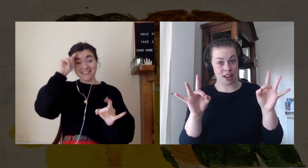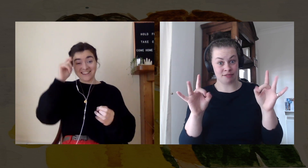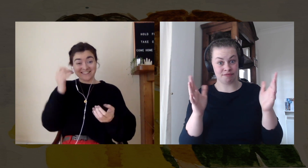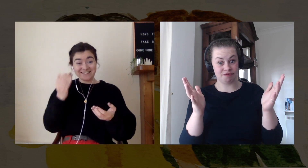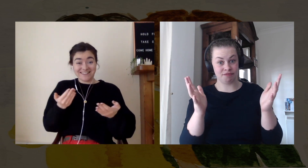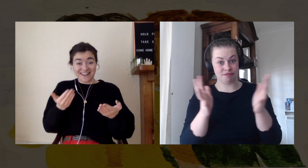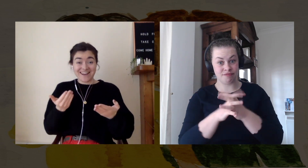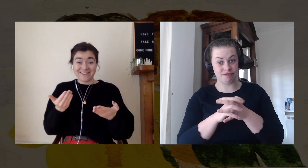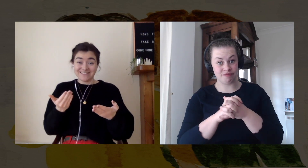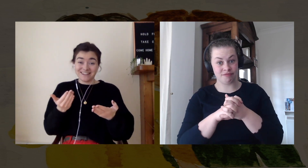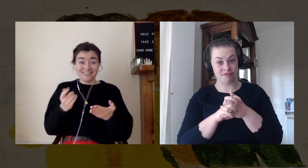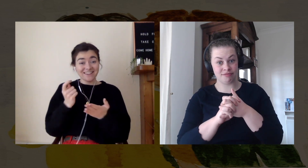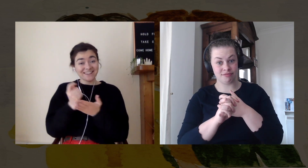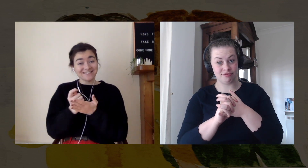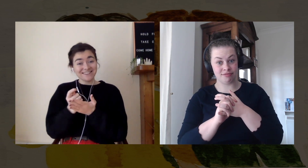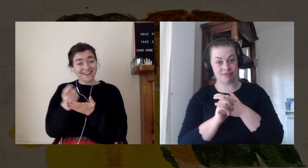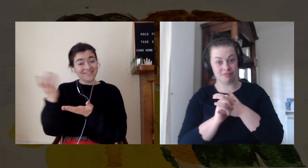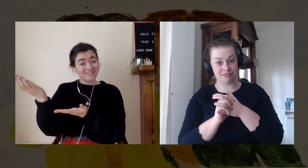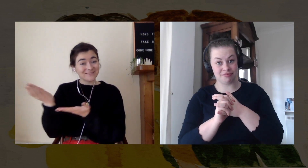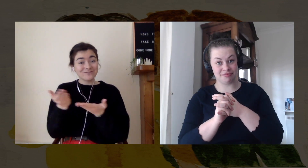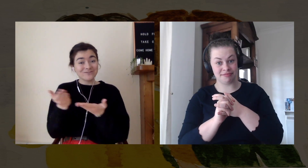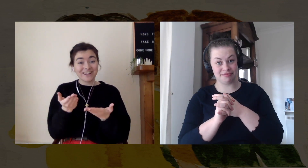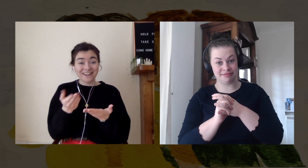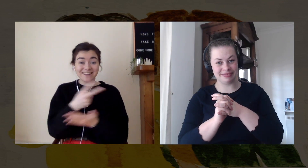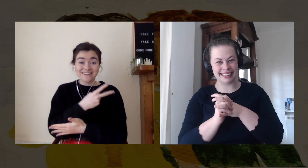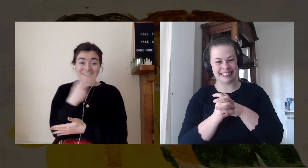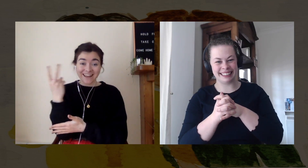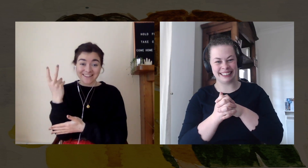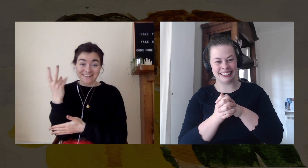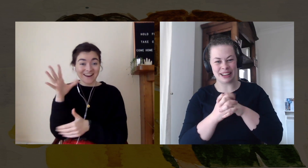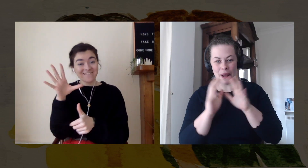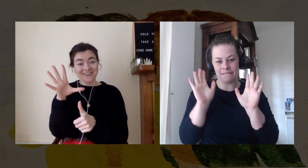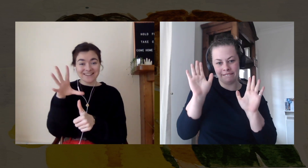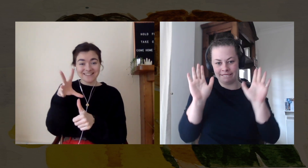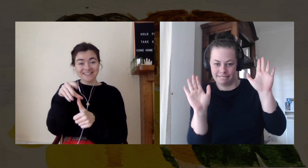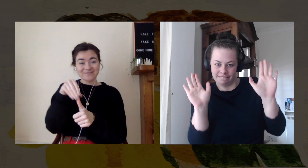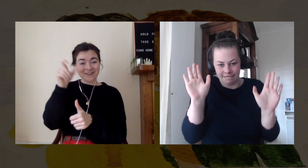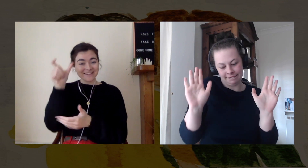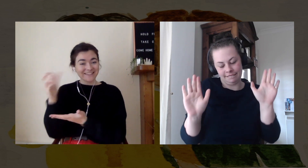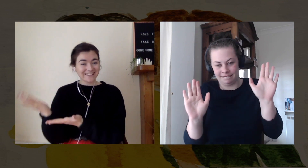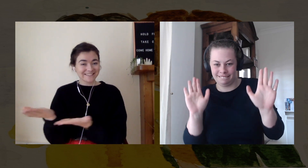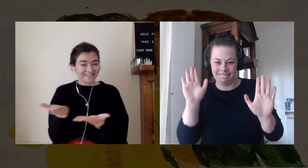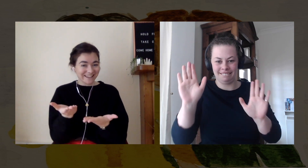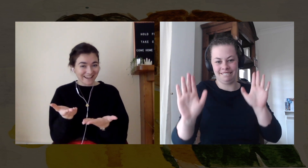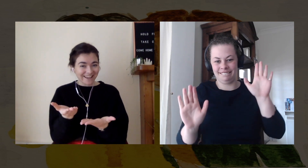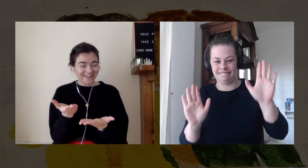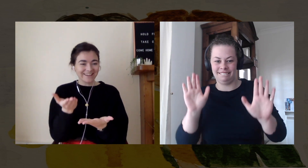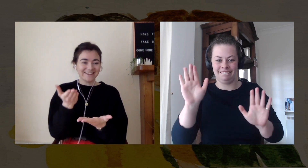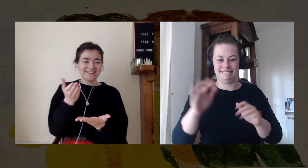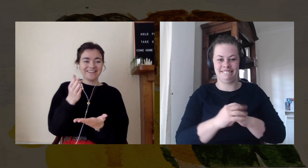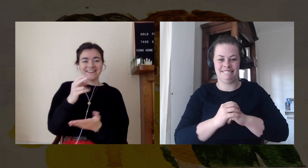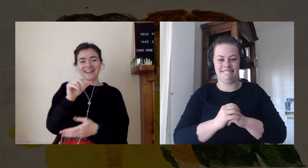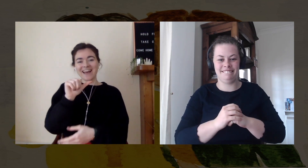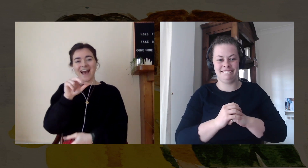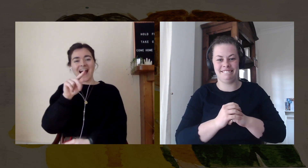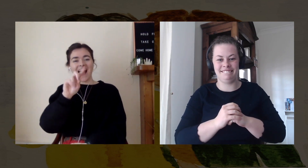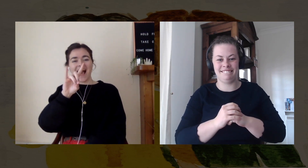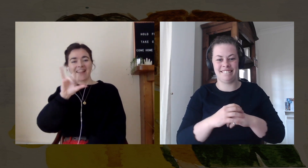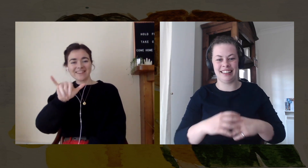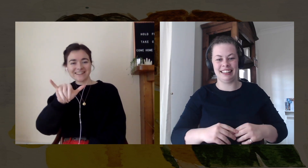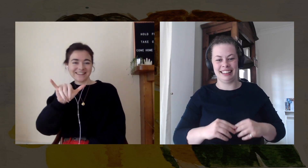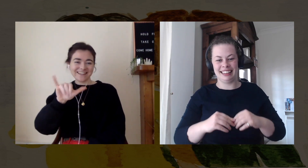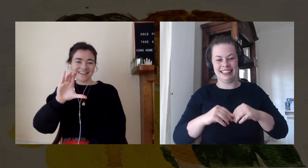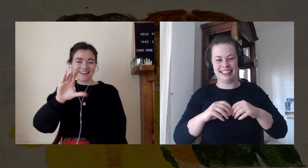sensei, big brother to all Mostly interpreters, mostly me. Come on, Anto. Come on in,